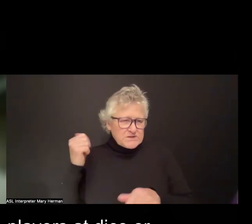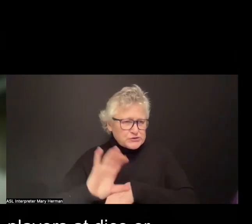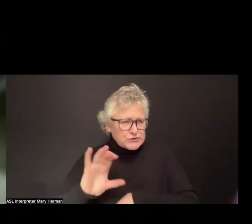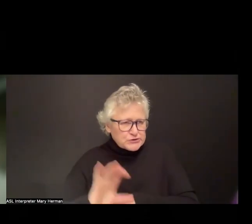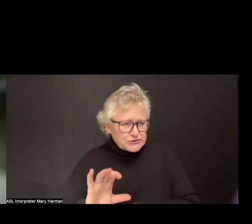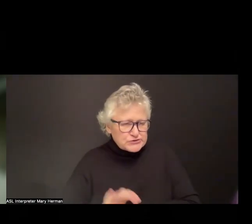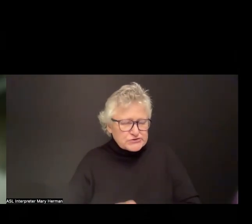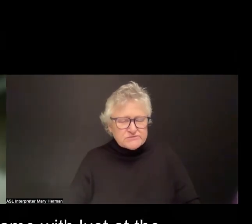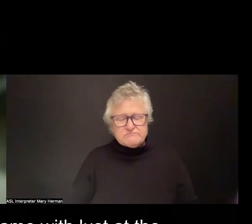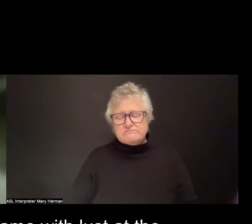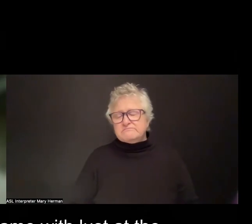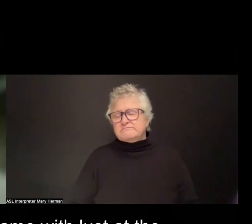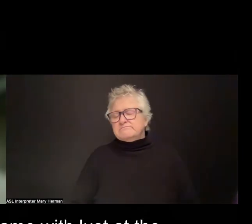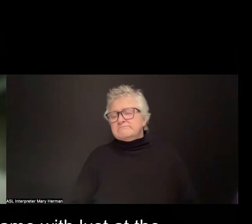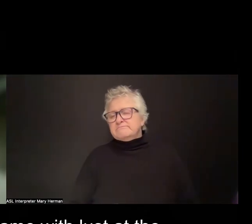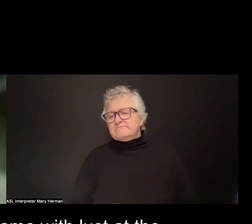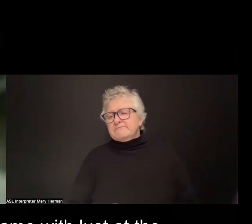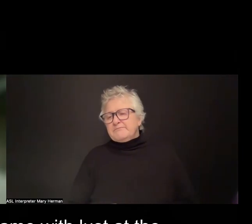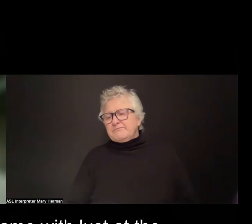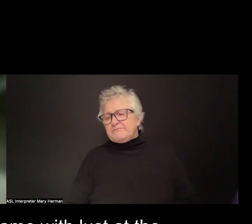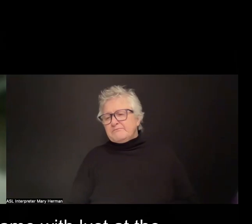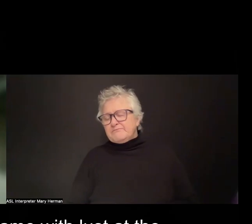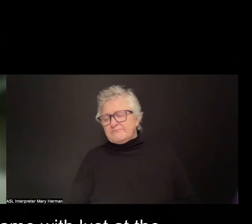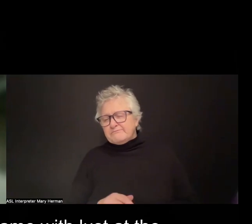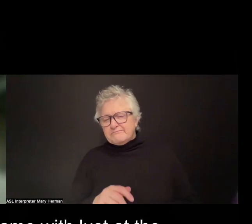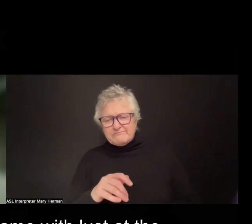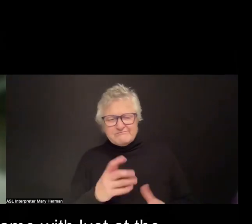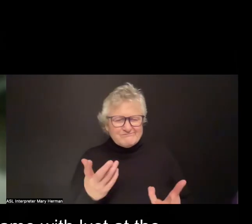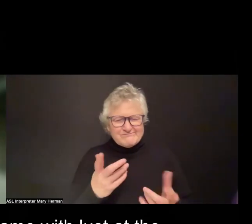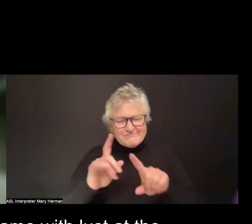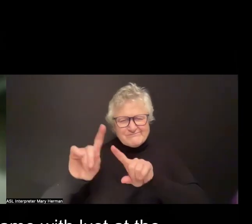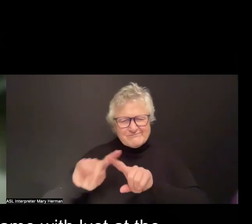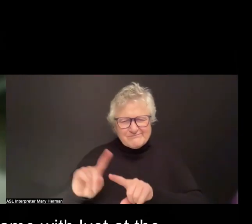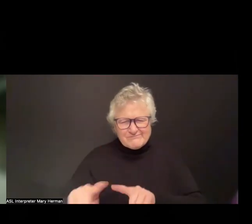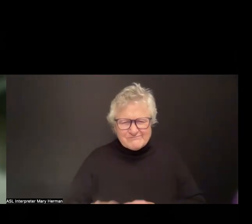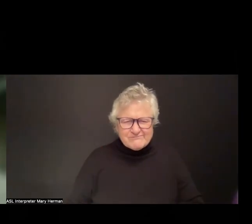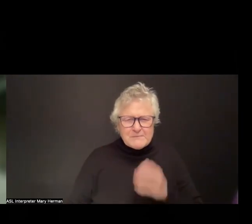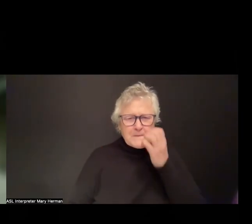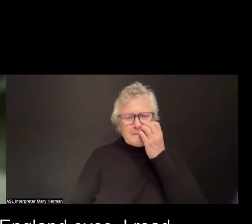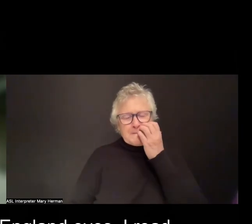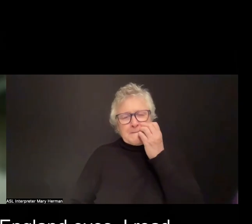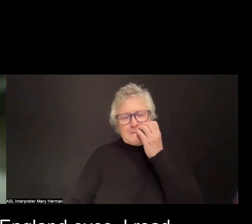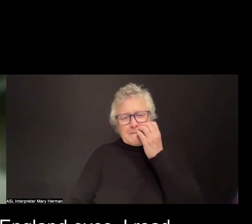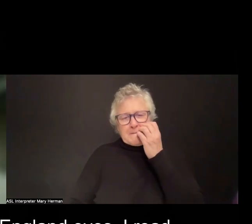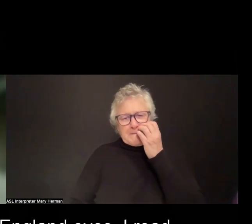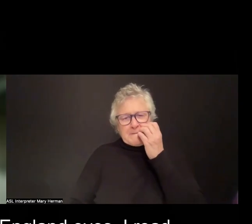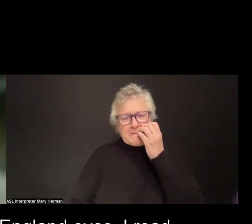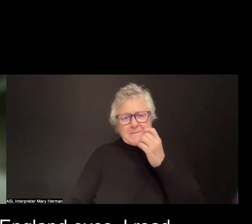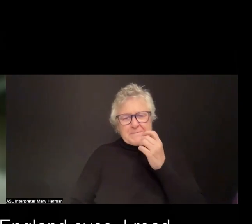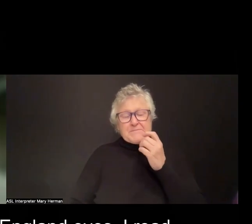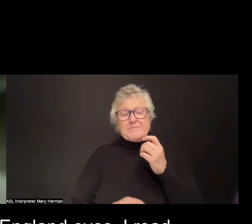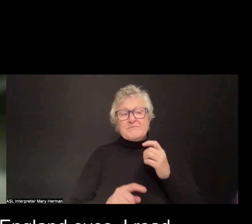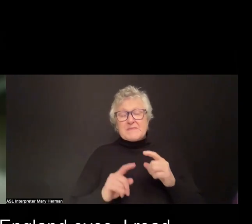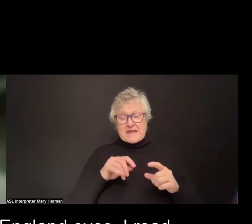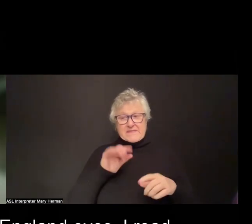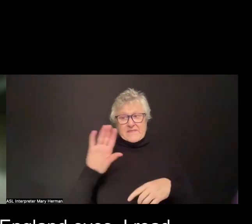for money. Secret hearts aflame with lust at the curve of a cheek or the bend of a wrist. In their sober New England eyes,